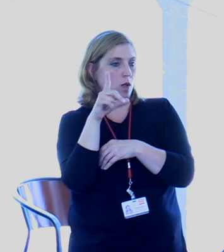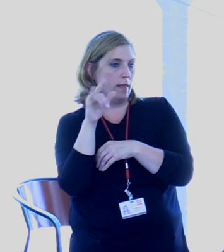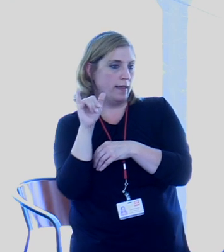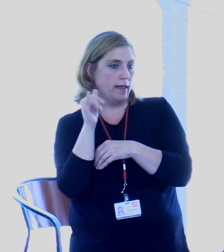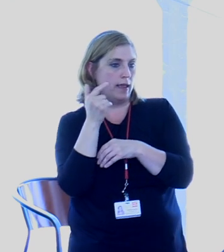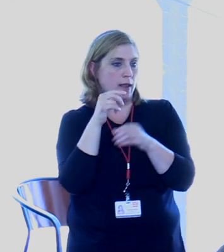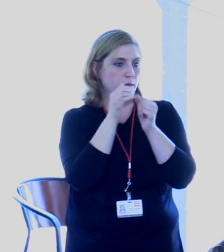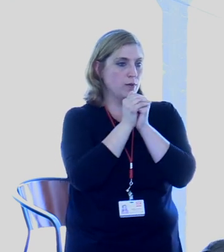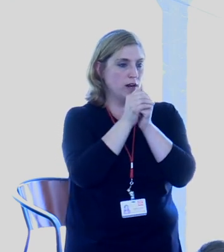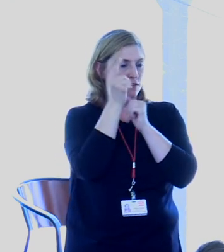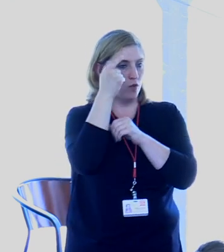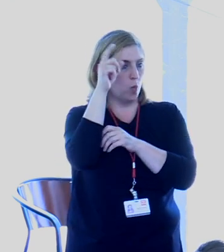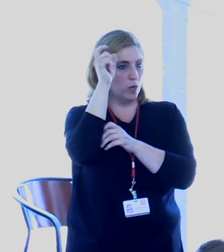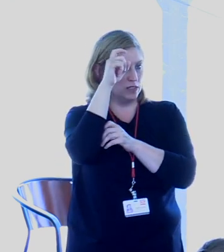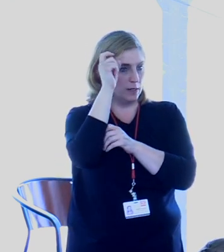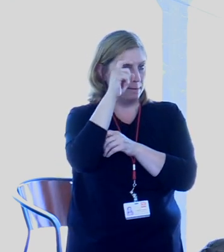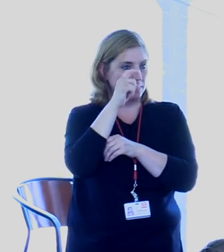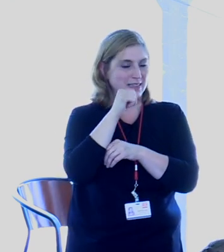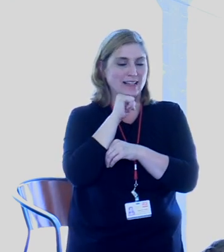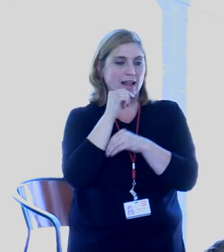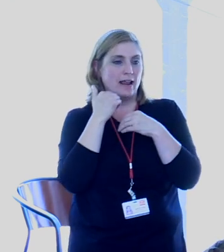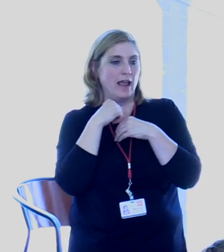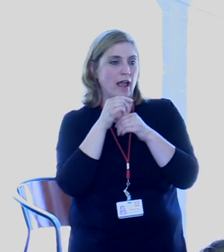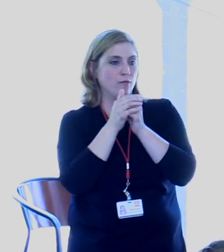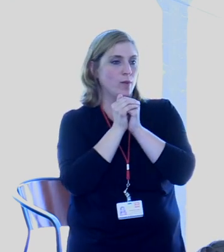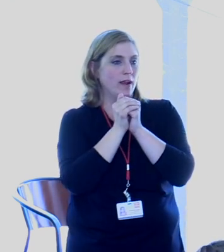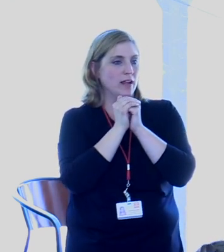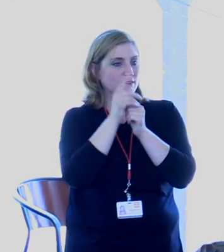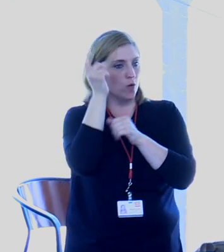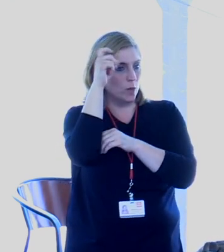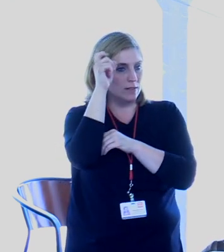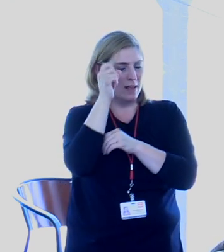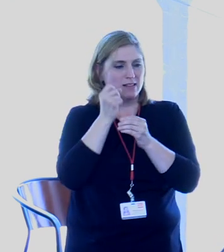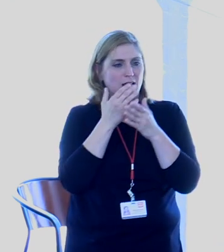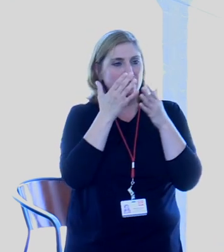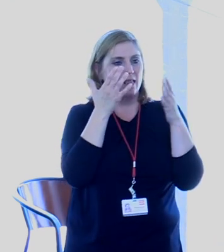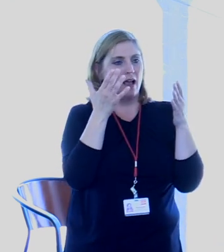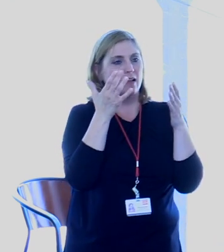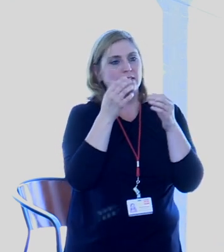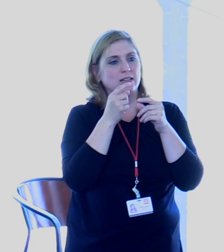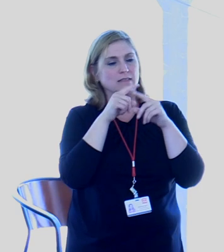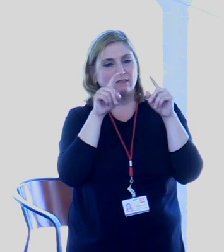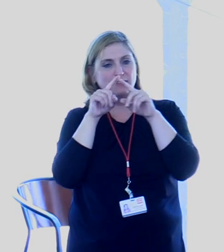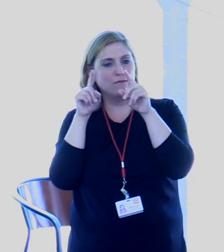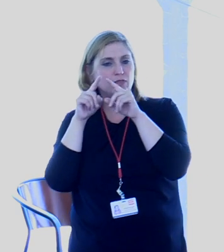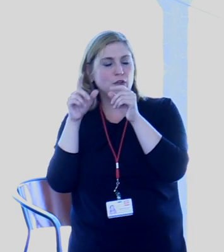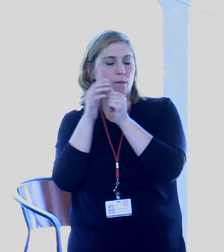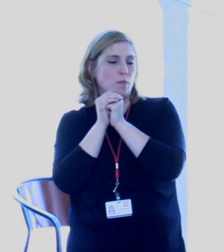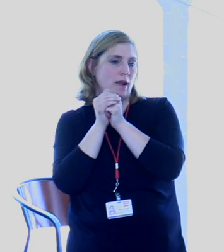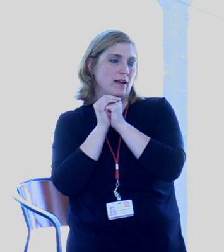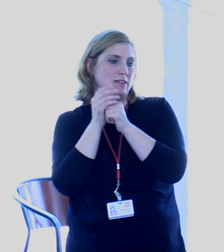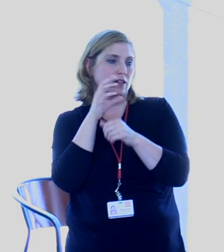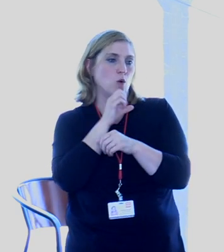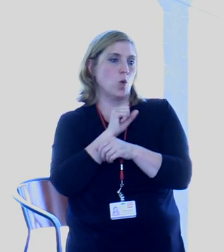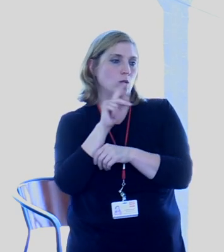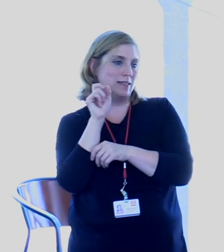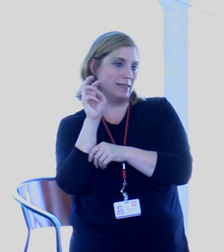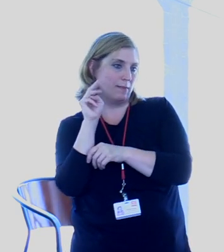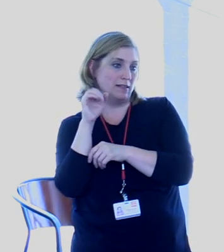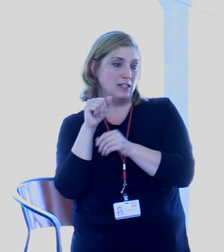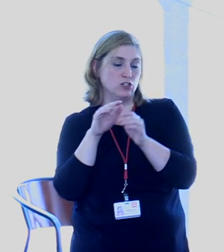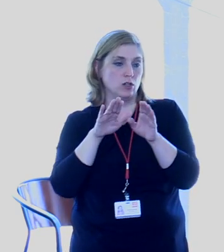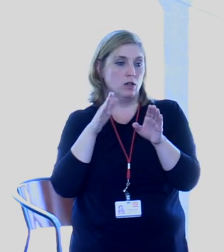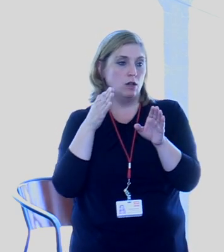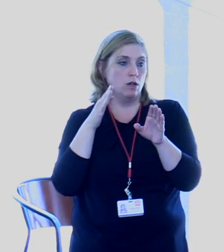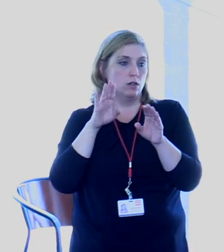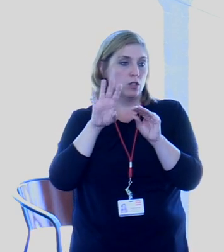for wisdom. I said, we don't have prayers for wisdom. There's lots and lots of prayers in the Old Testament, okay? Make no mistake, there's a whole book of it, okay,